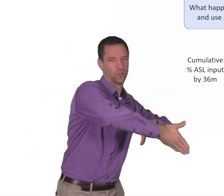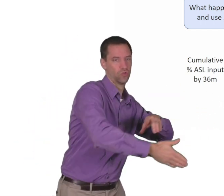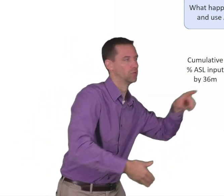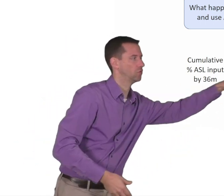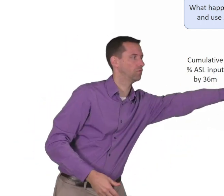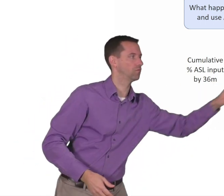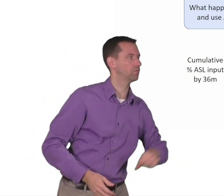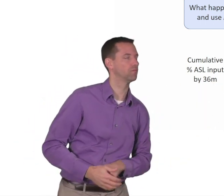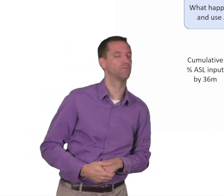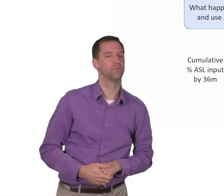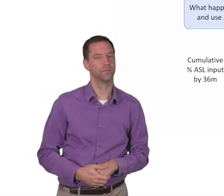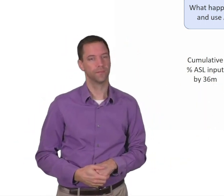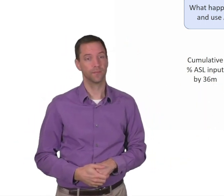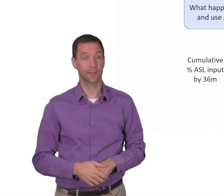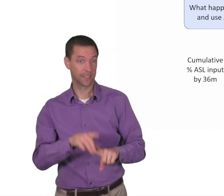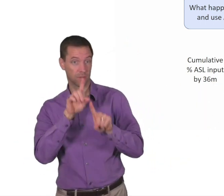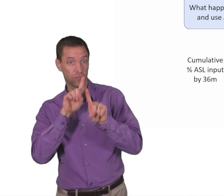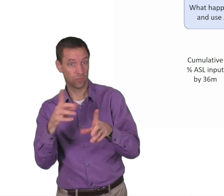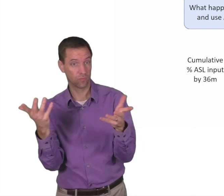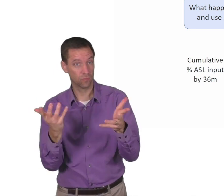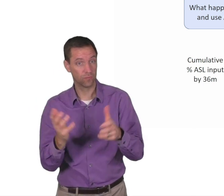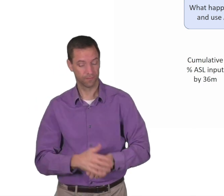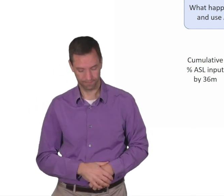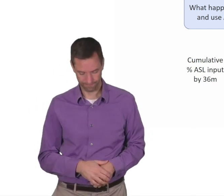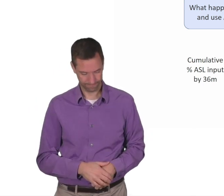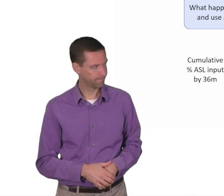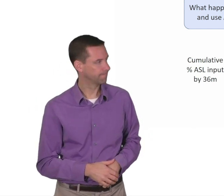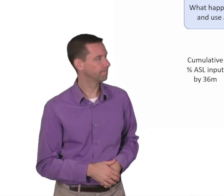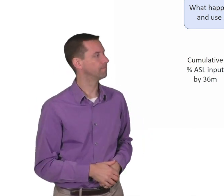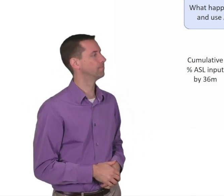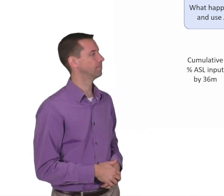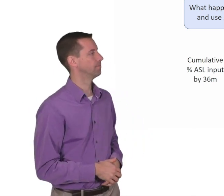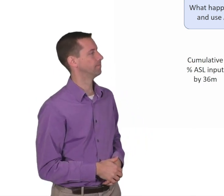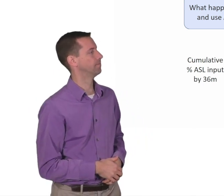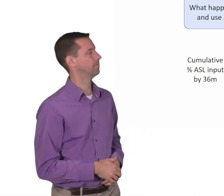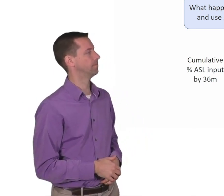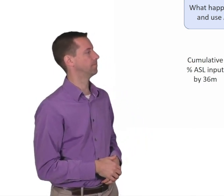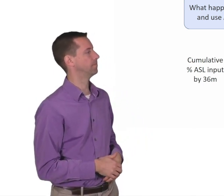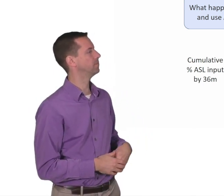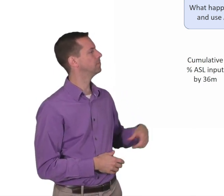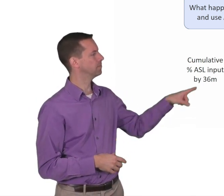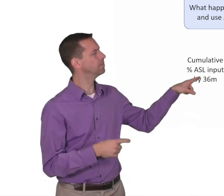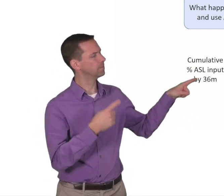a function of whether the family started using ASL before or after 6 months. Here's the result.